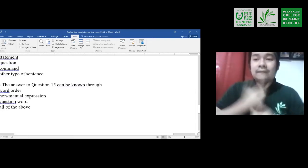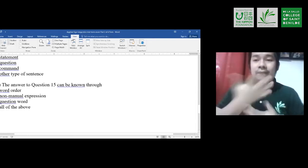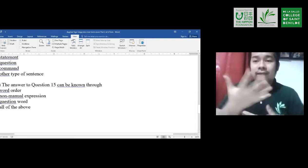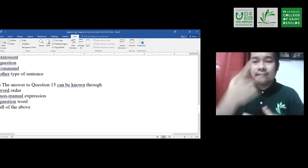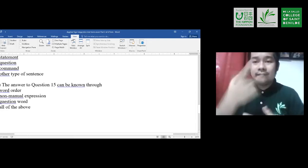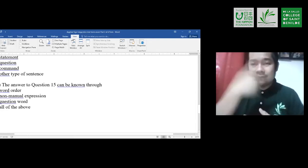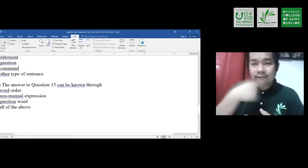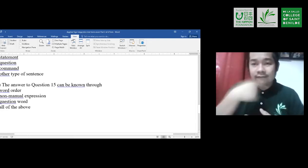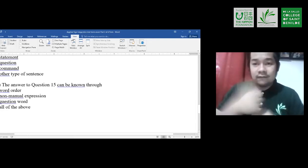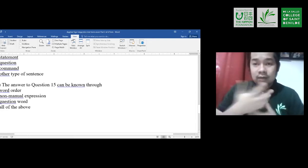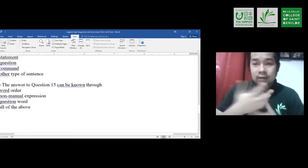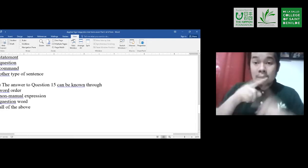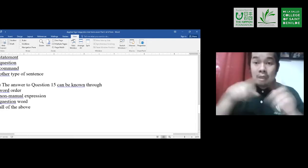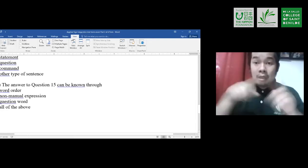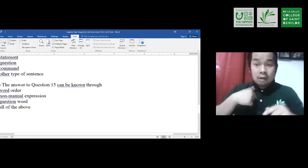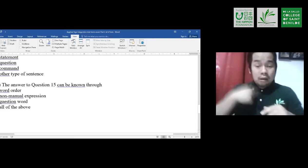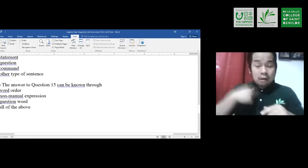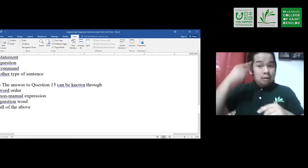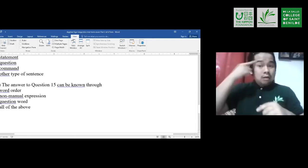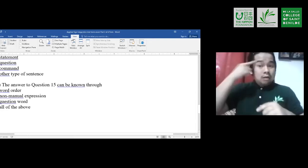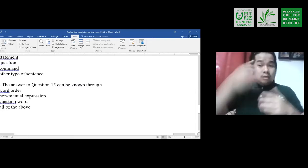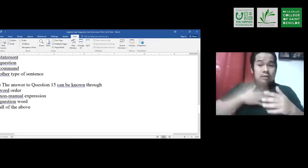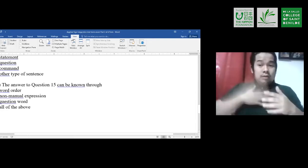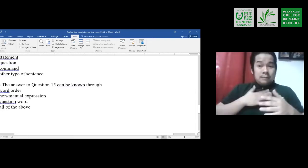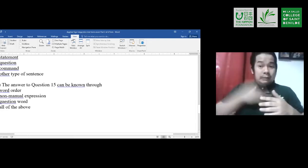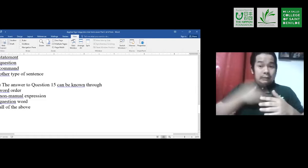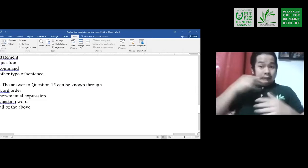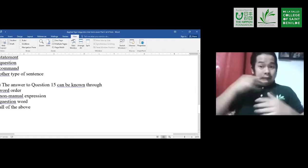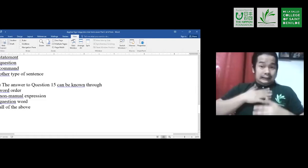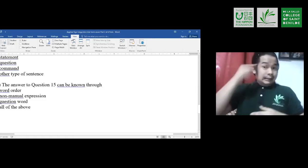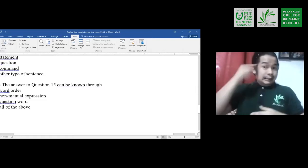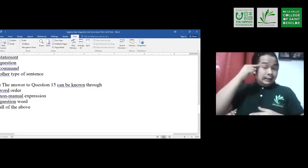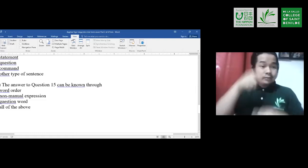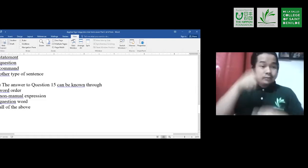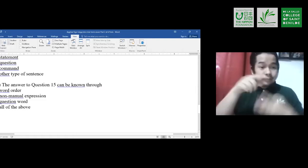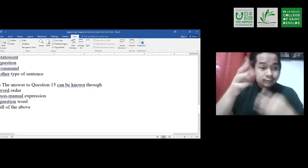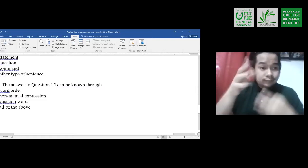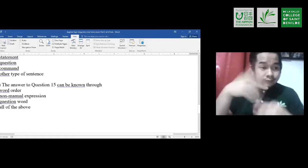Because how is expressed in the face. So I thought,